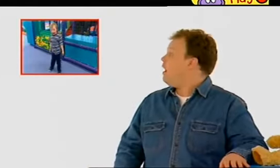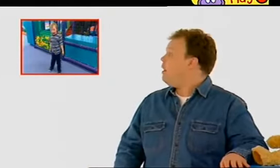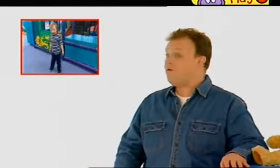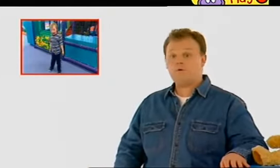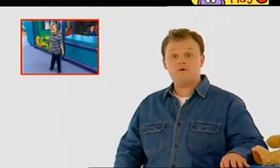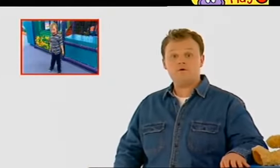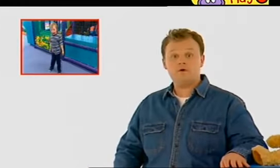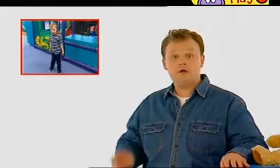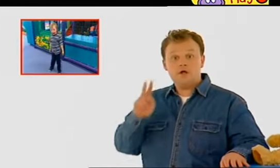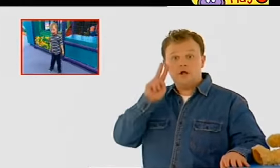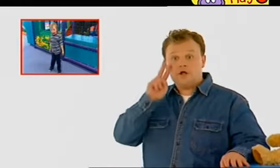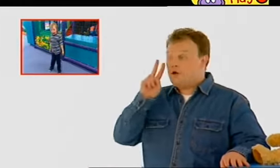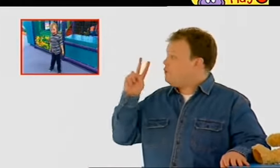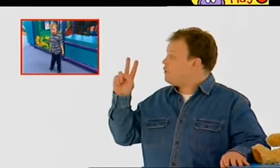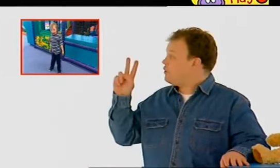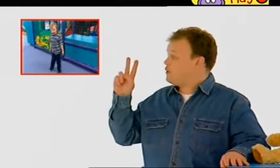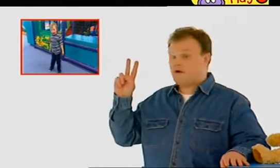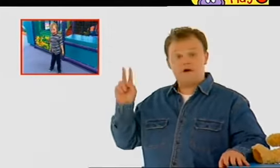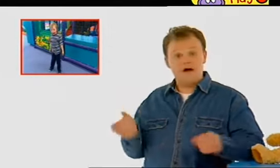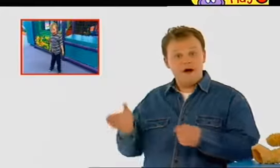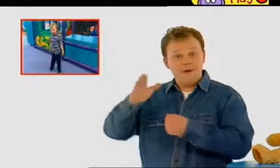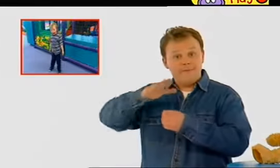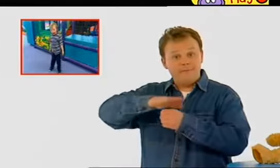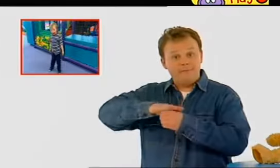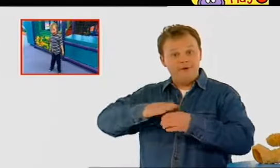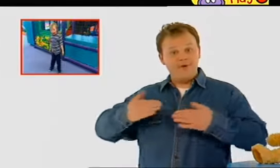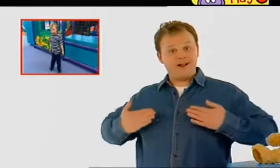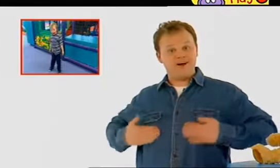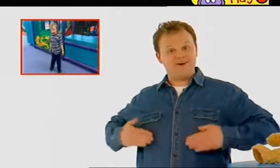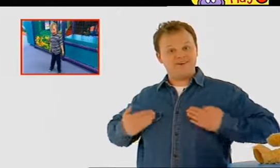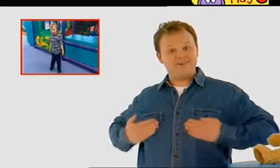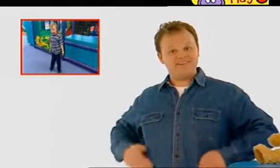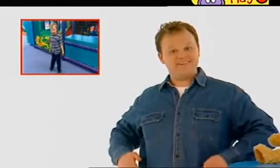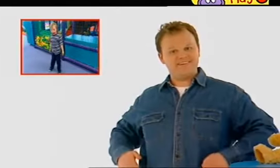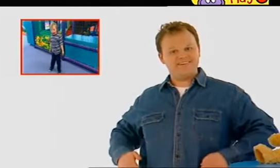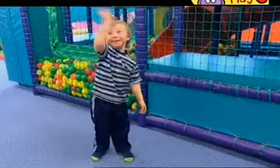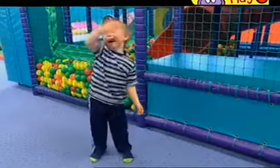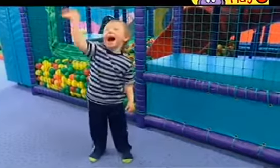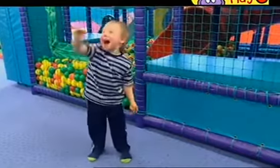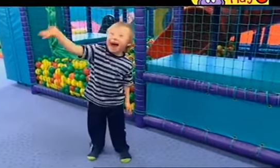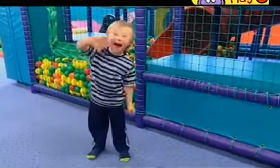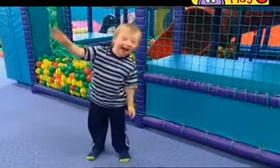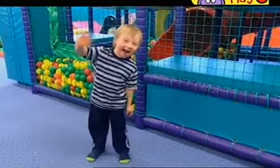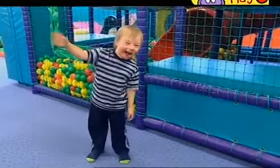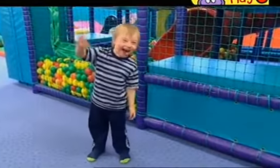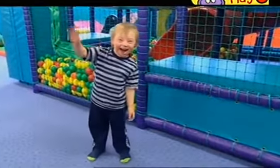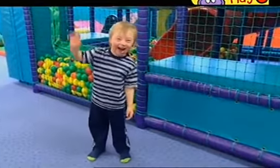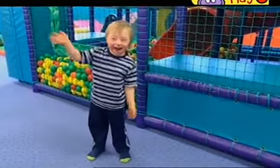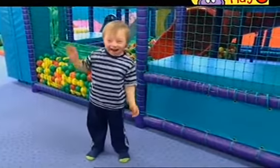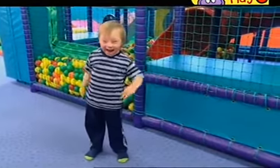Oh, look, more clothes. Clothes for a boy.